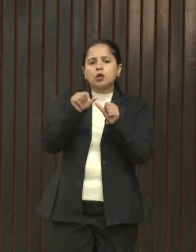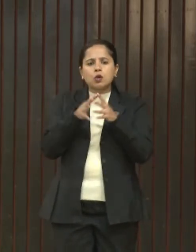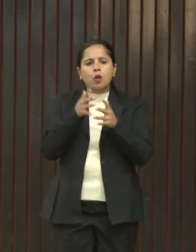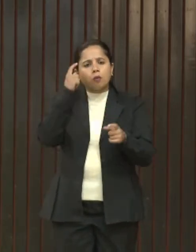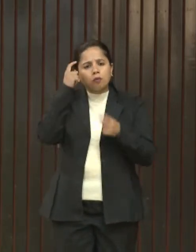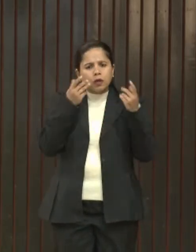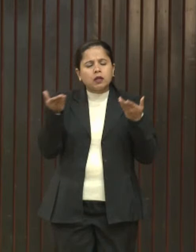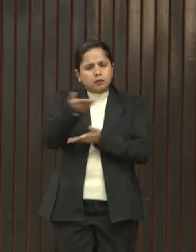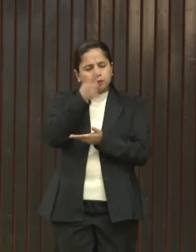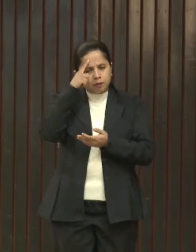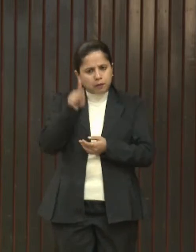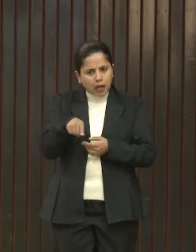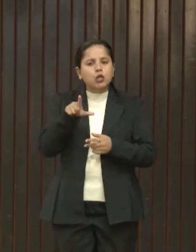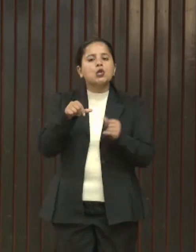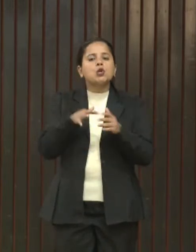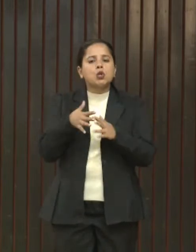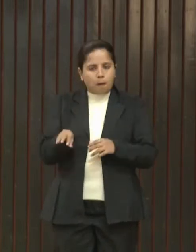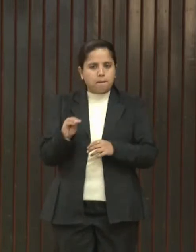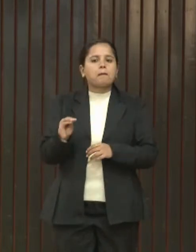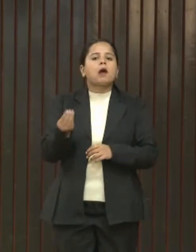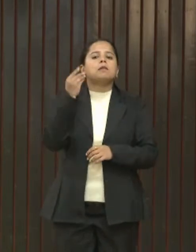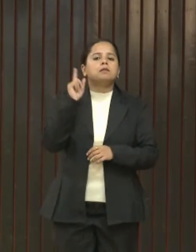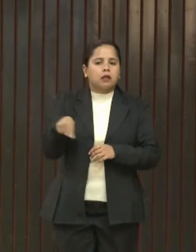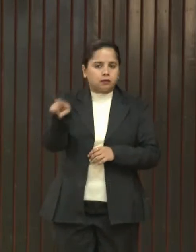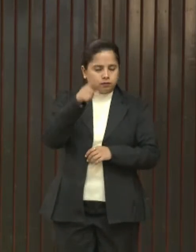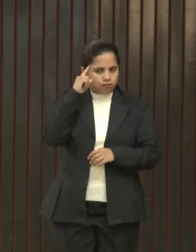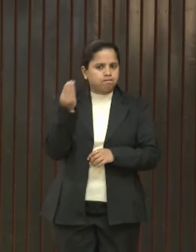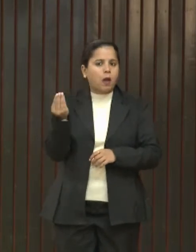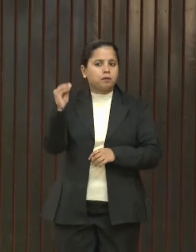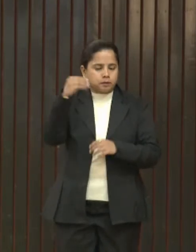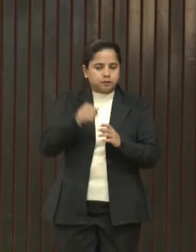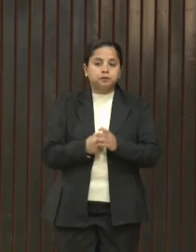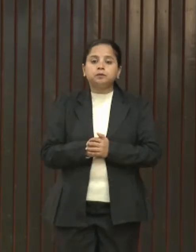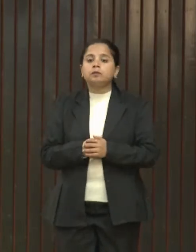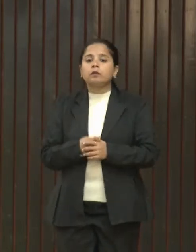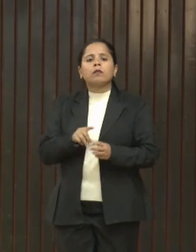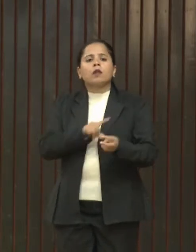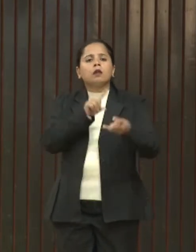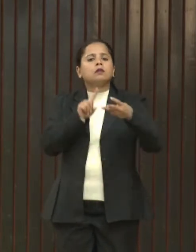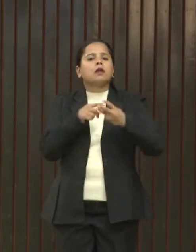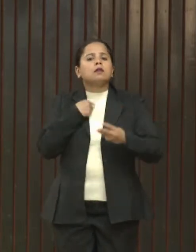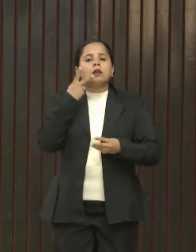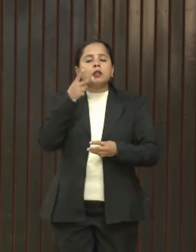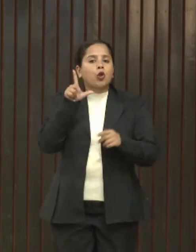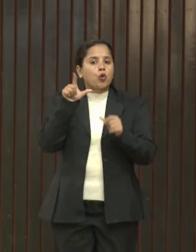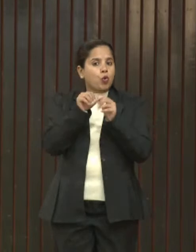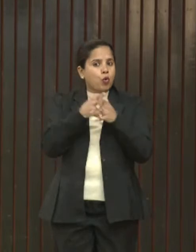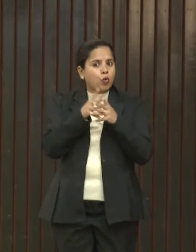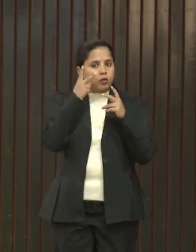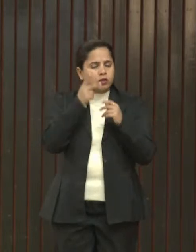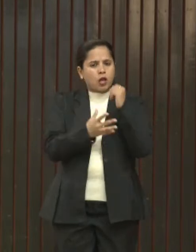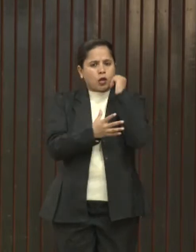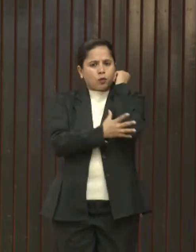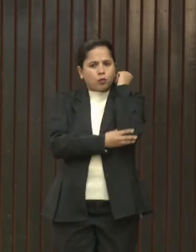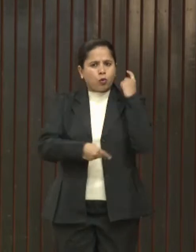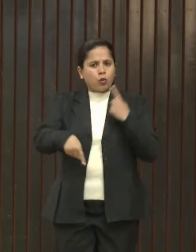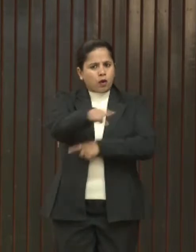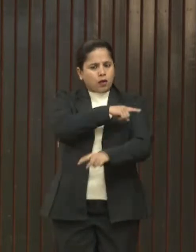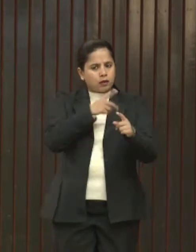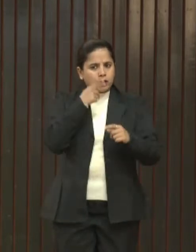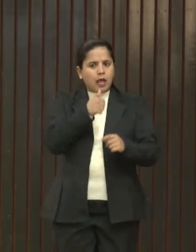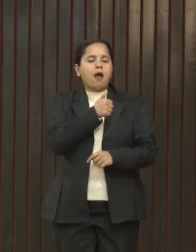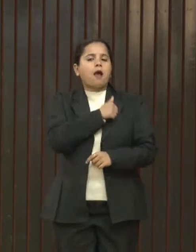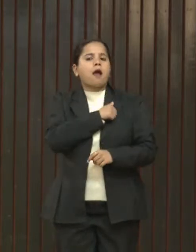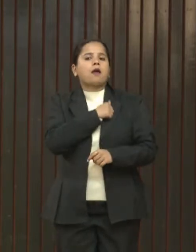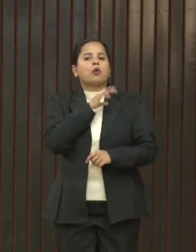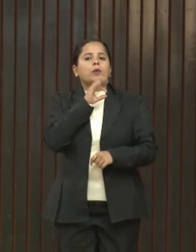about upgrading the law. Then the third category that we looked at was laws that were reflective of the kind of attitude